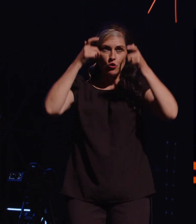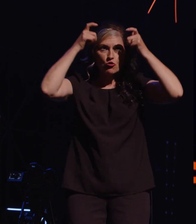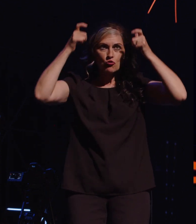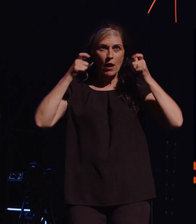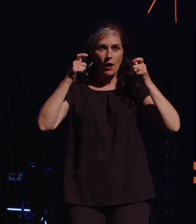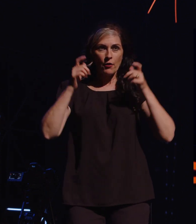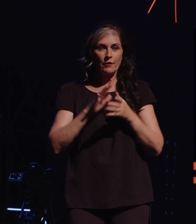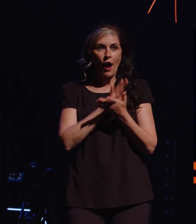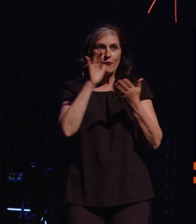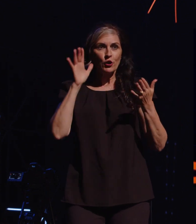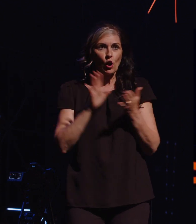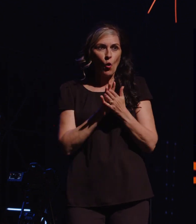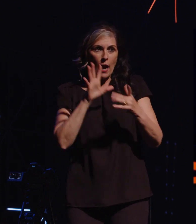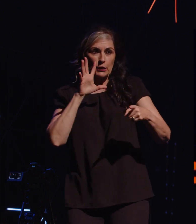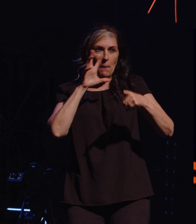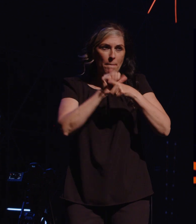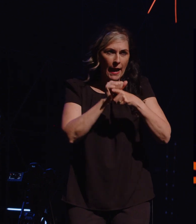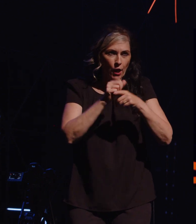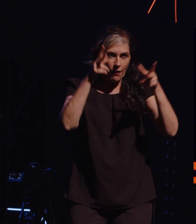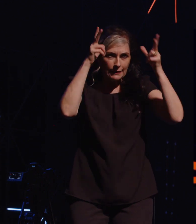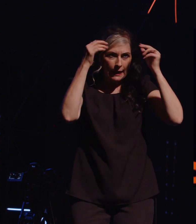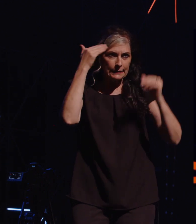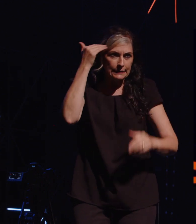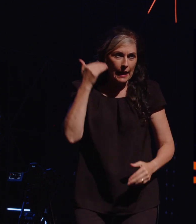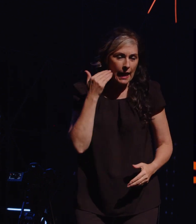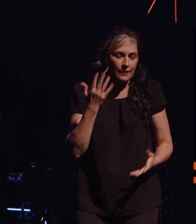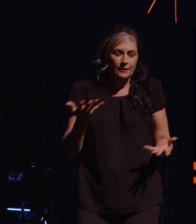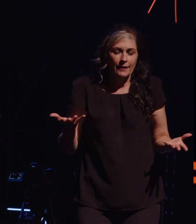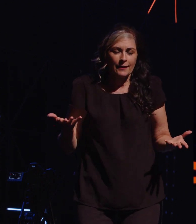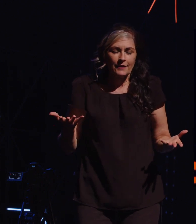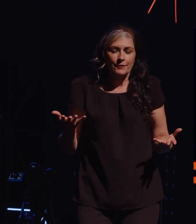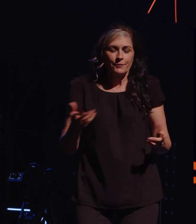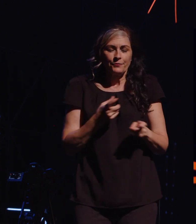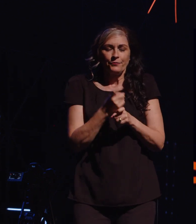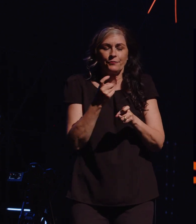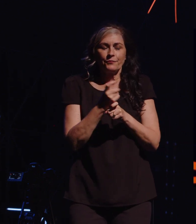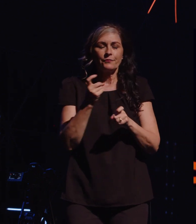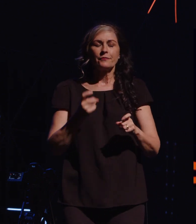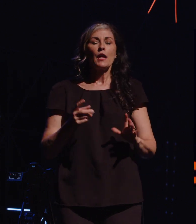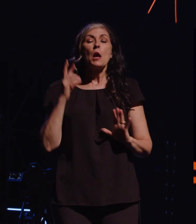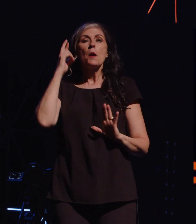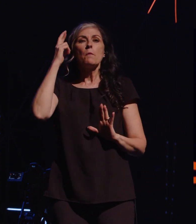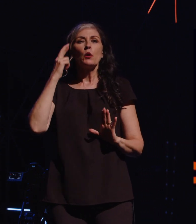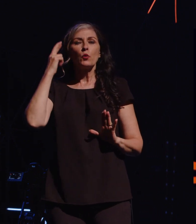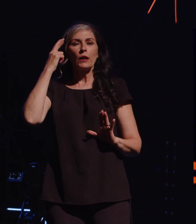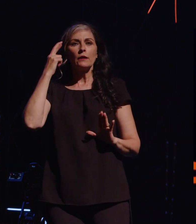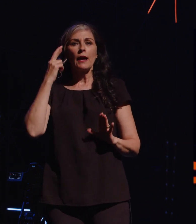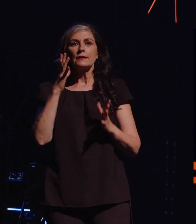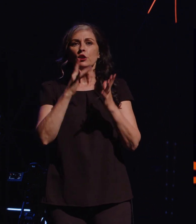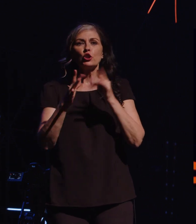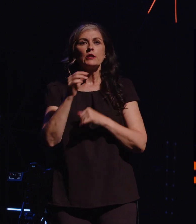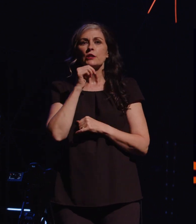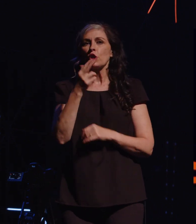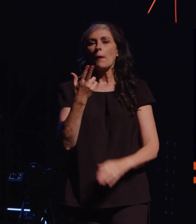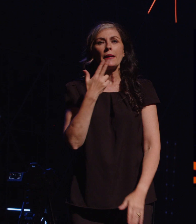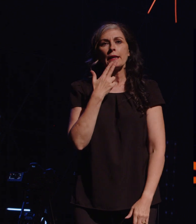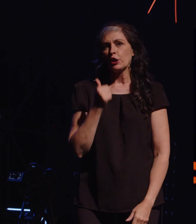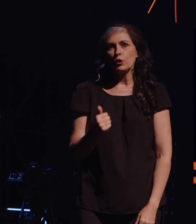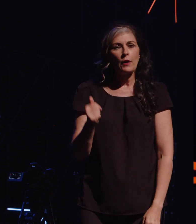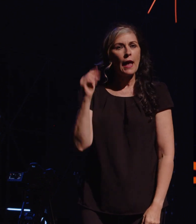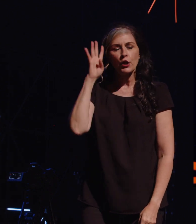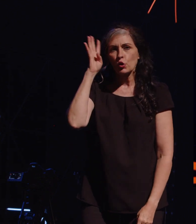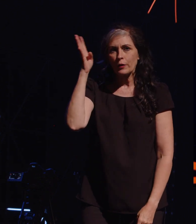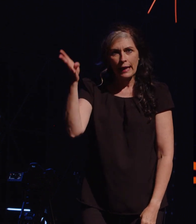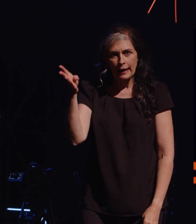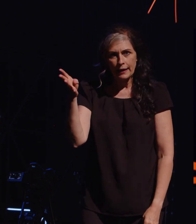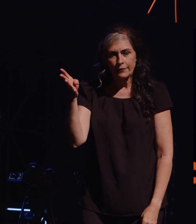Satan's head. You know, maybe that's what he would say. But realize this. Jesus wasn't just being cute and creative. It